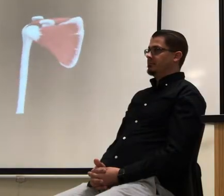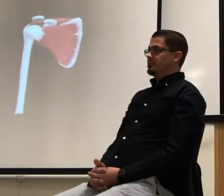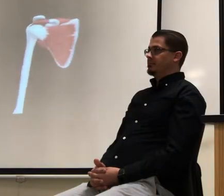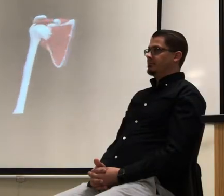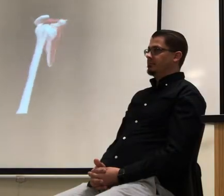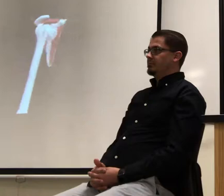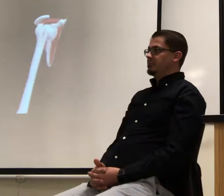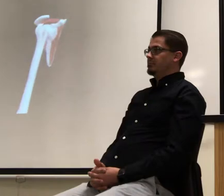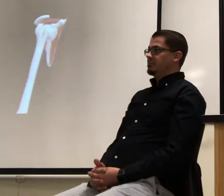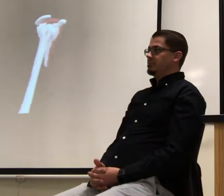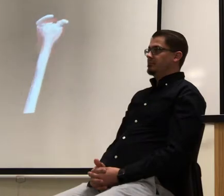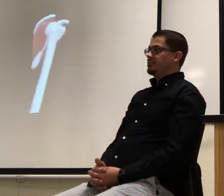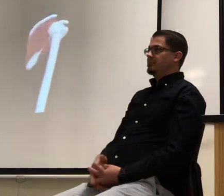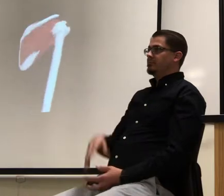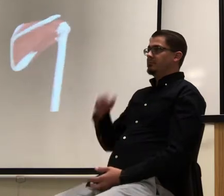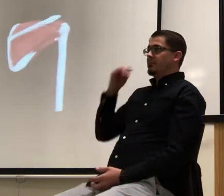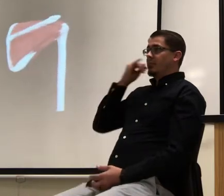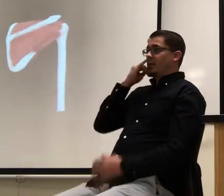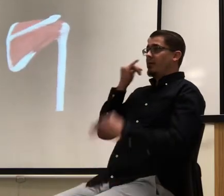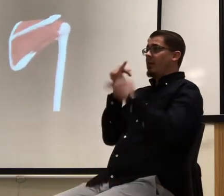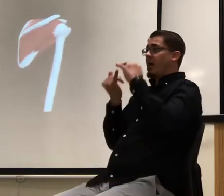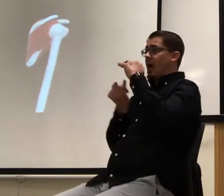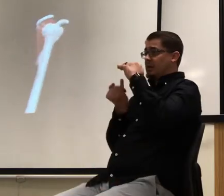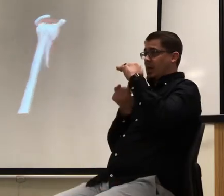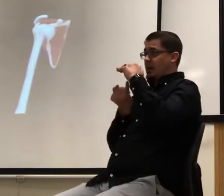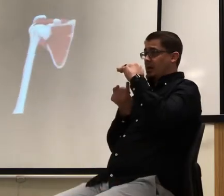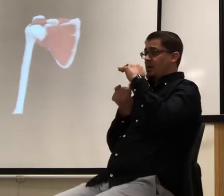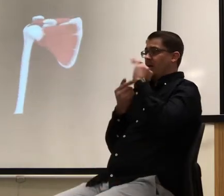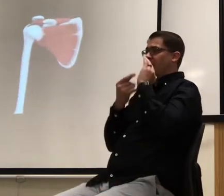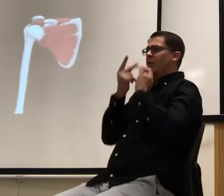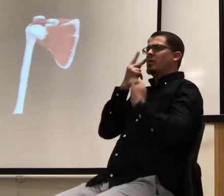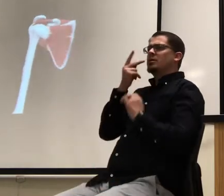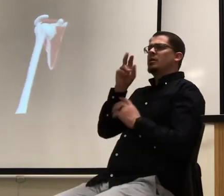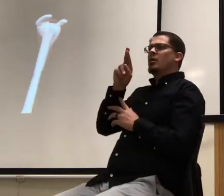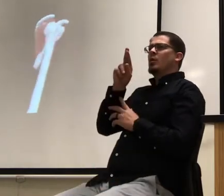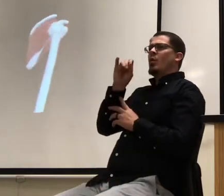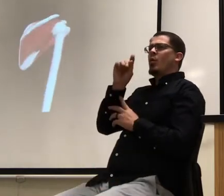Okay, so I've isolated just what I want you to see, the rotator cuff muscles.